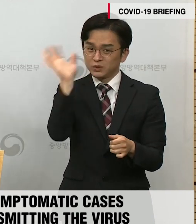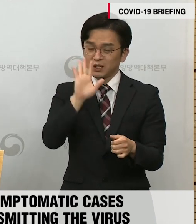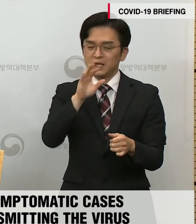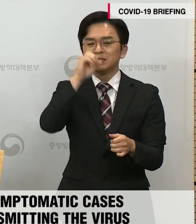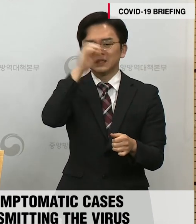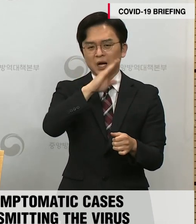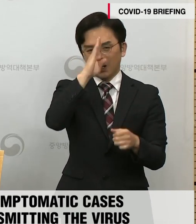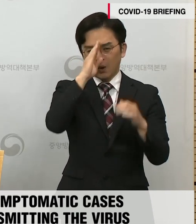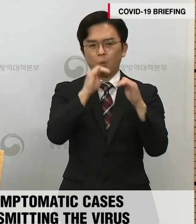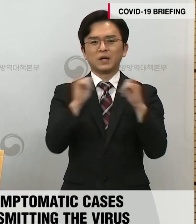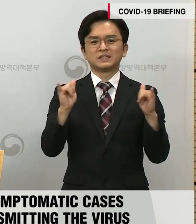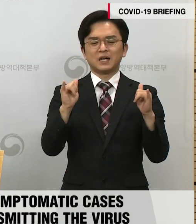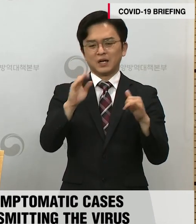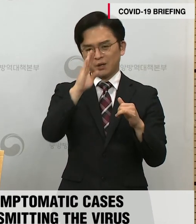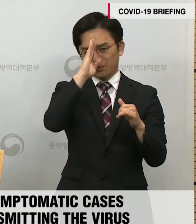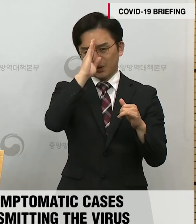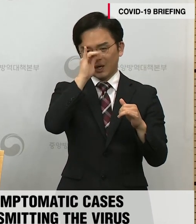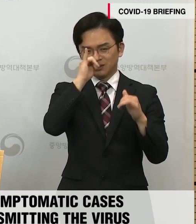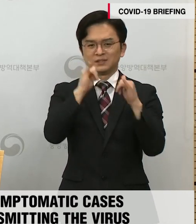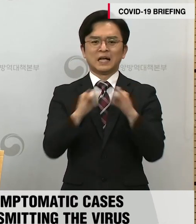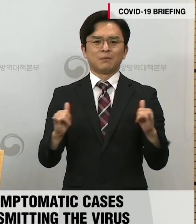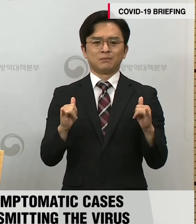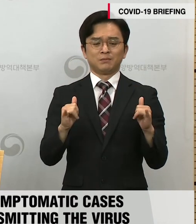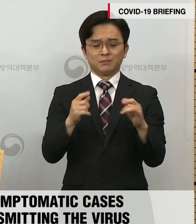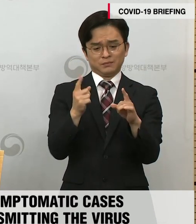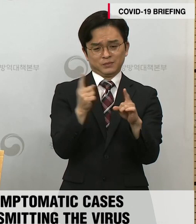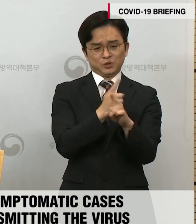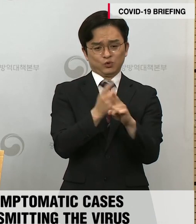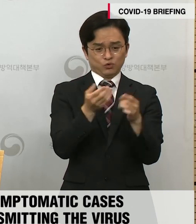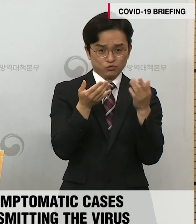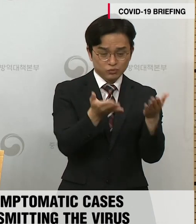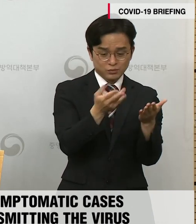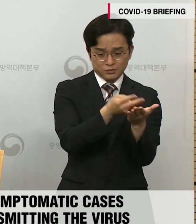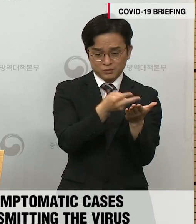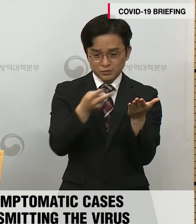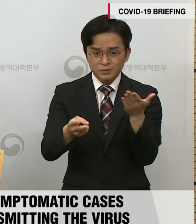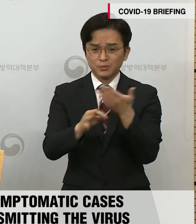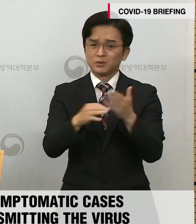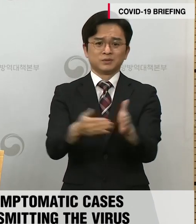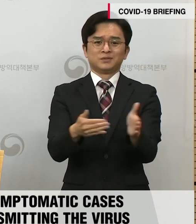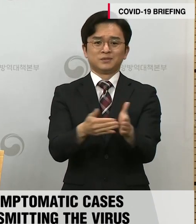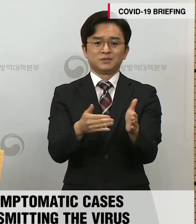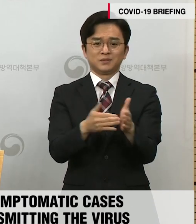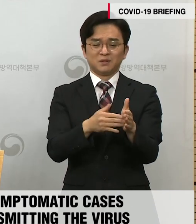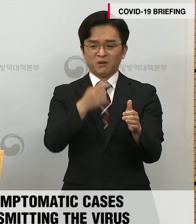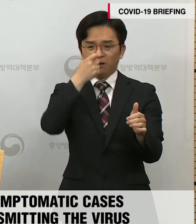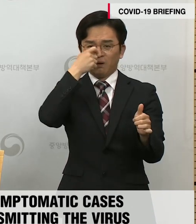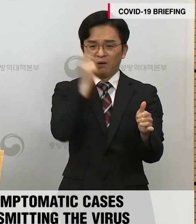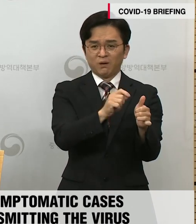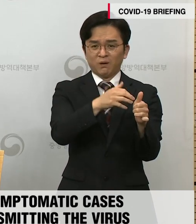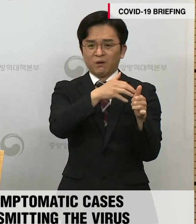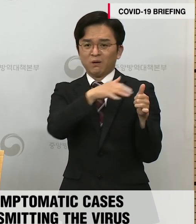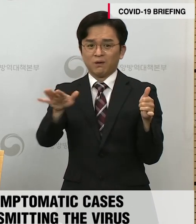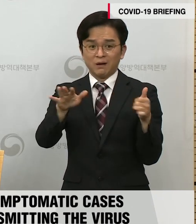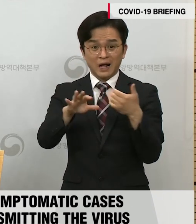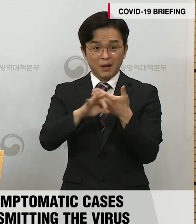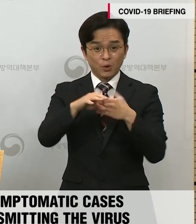any types of discrimination and isolation would actually hinder the process of